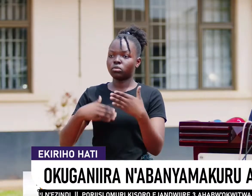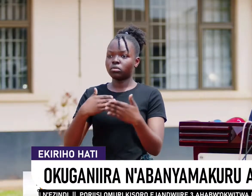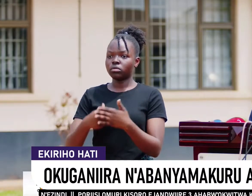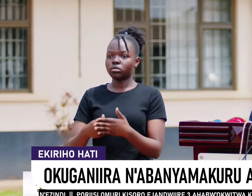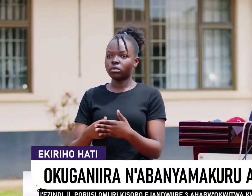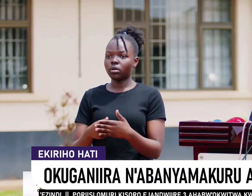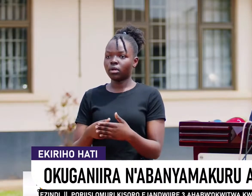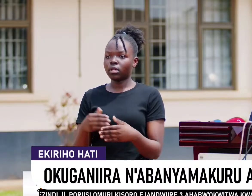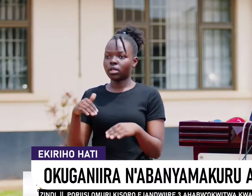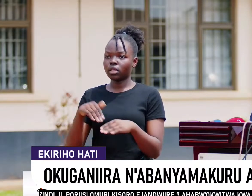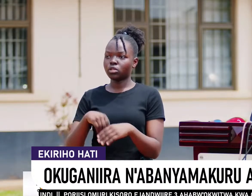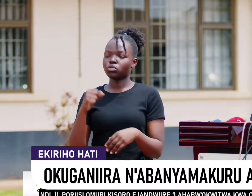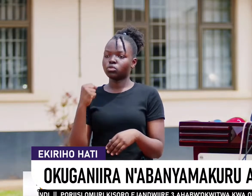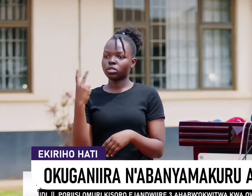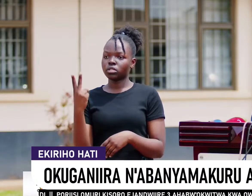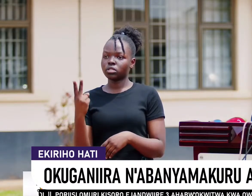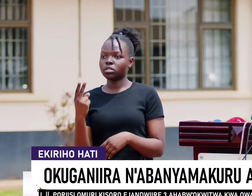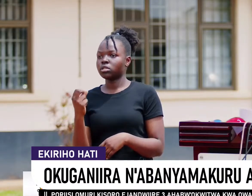2025-2026.